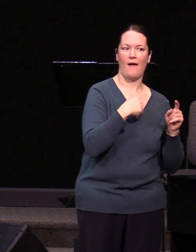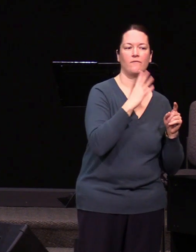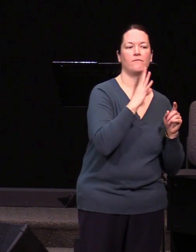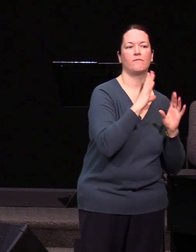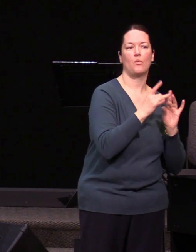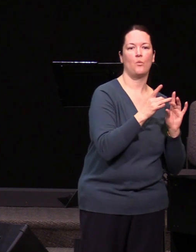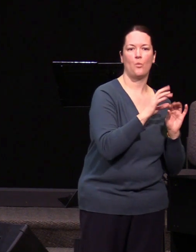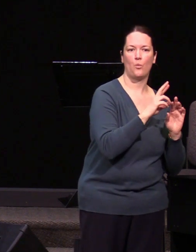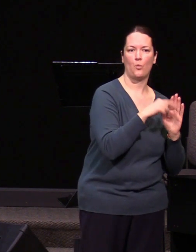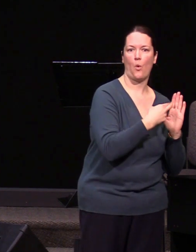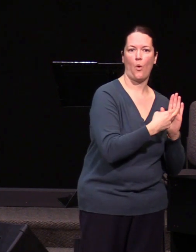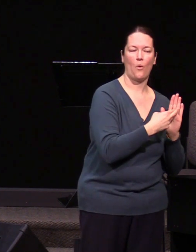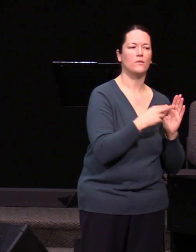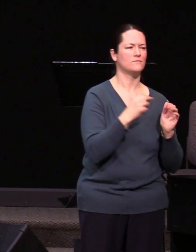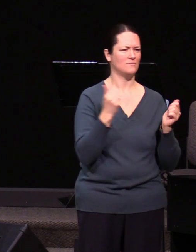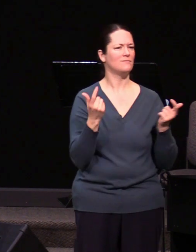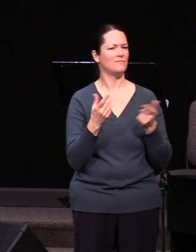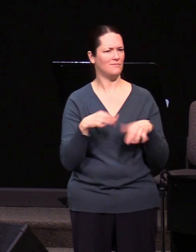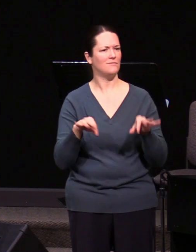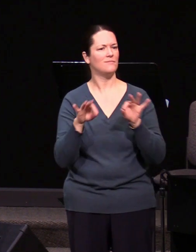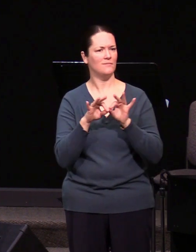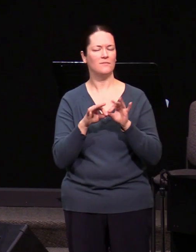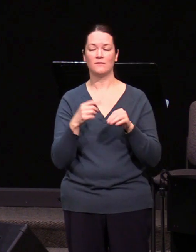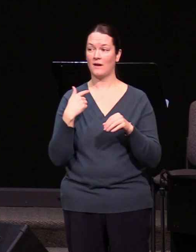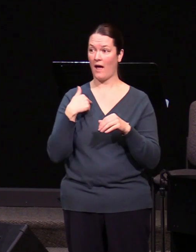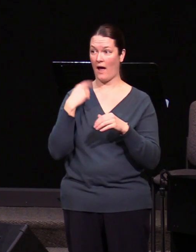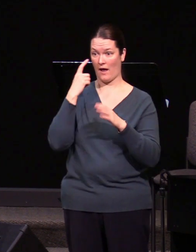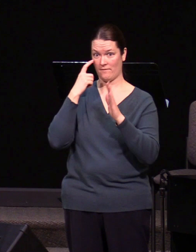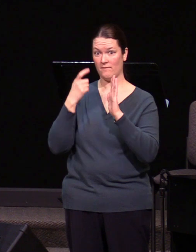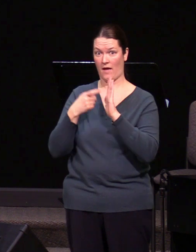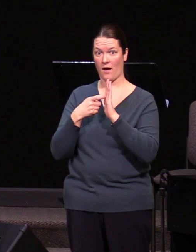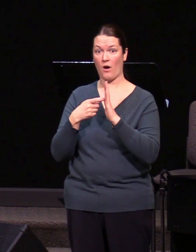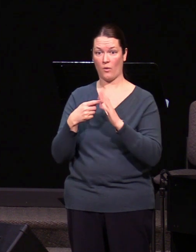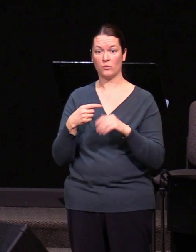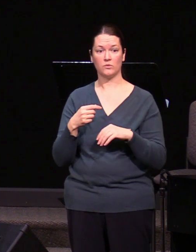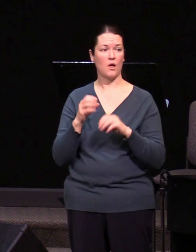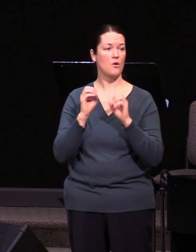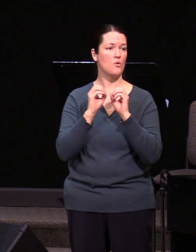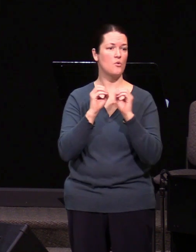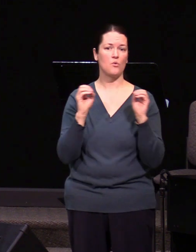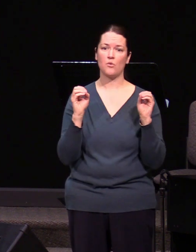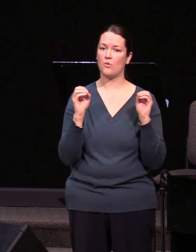I've often found that